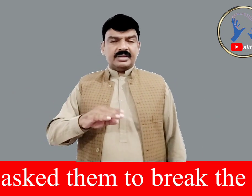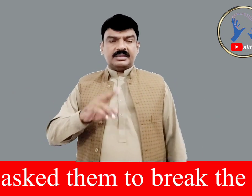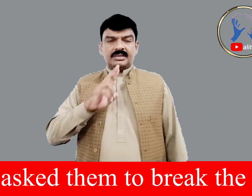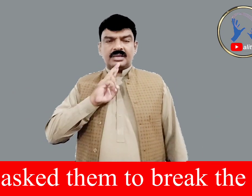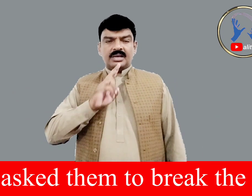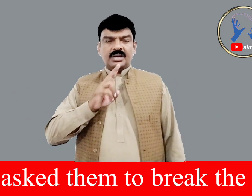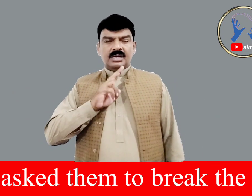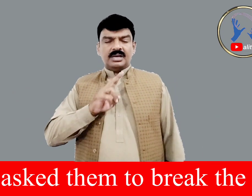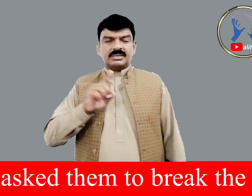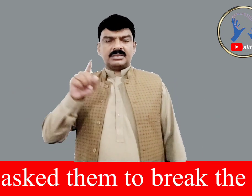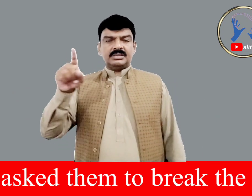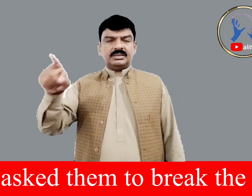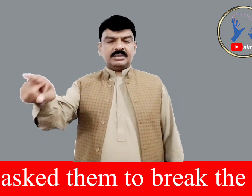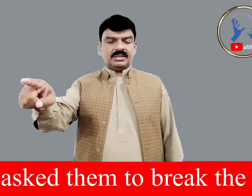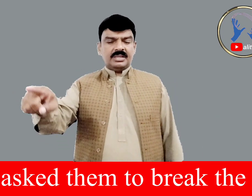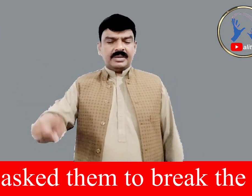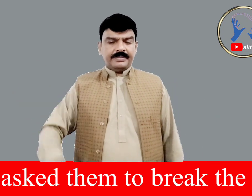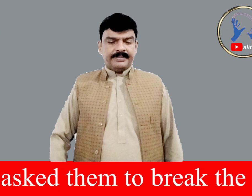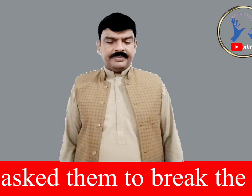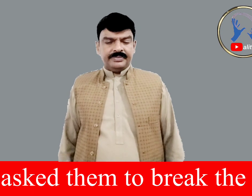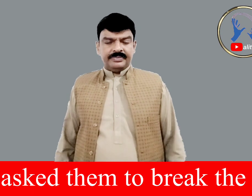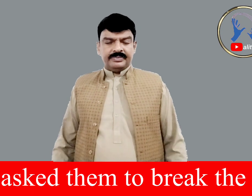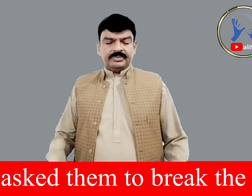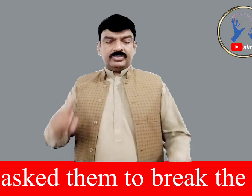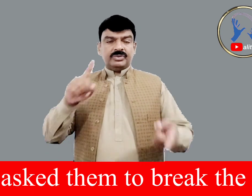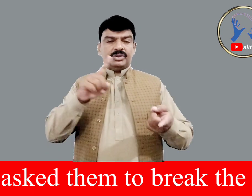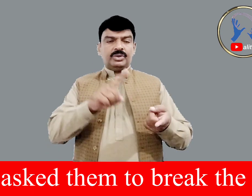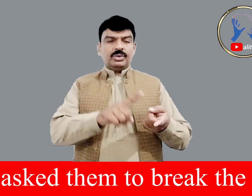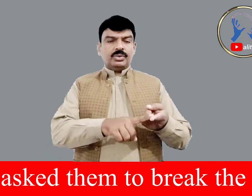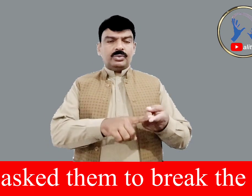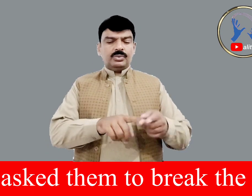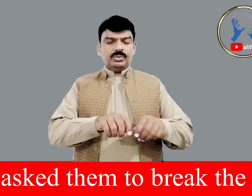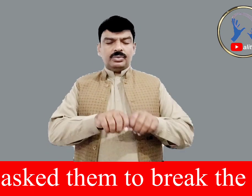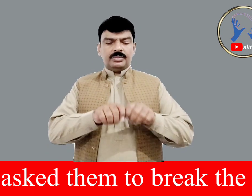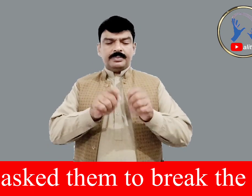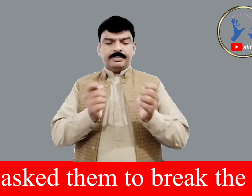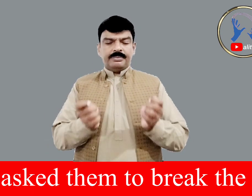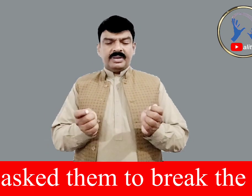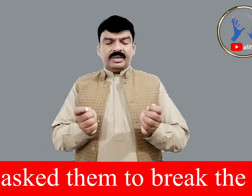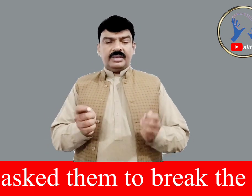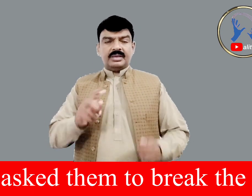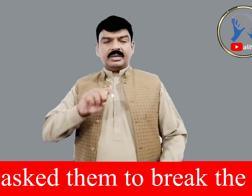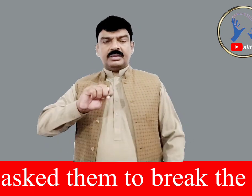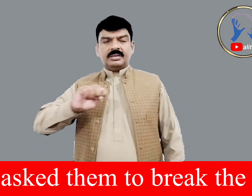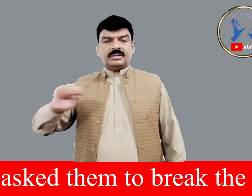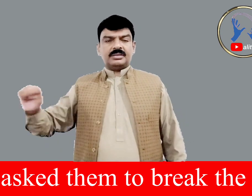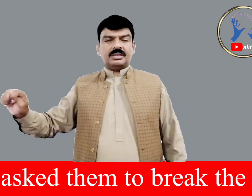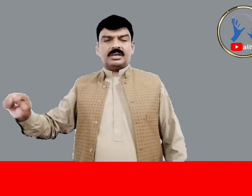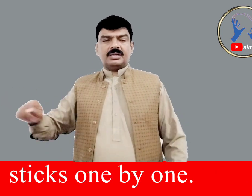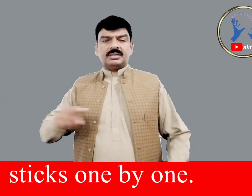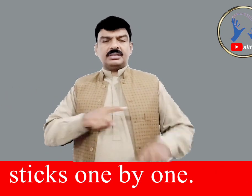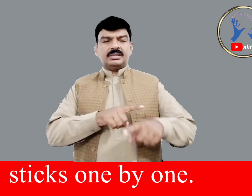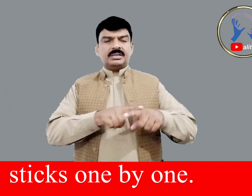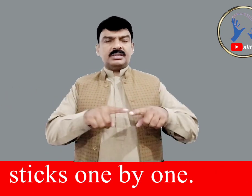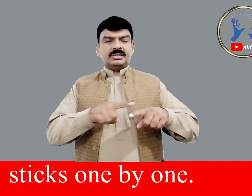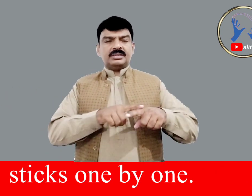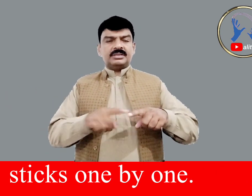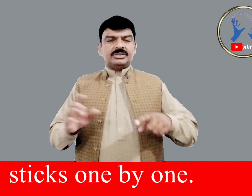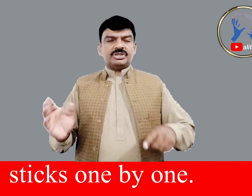and asked them to break the